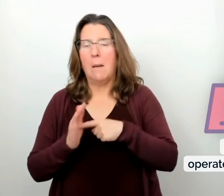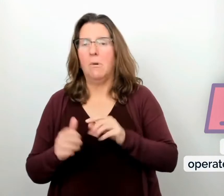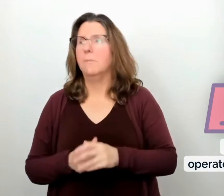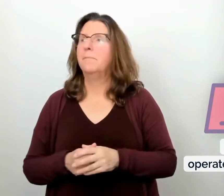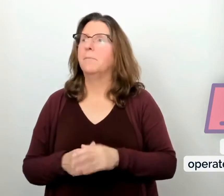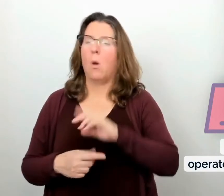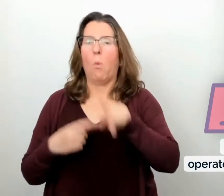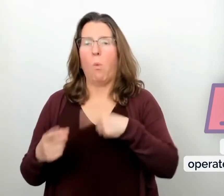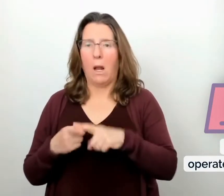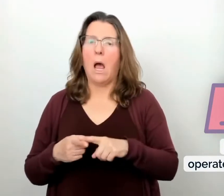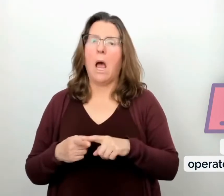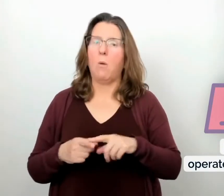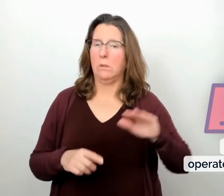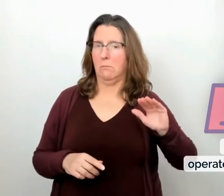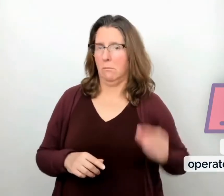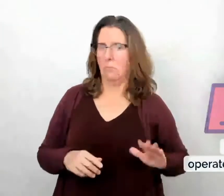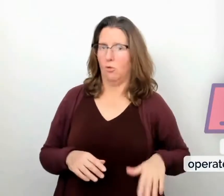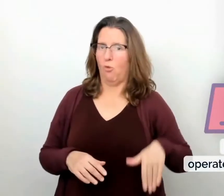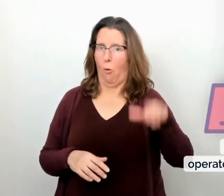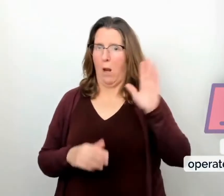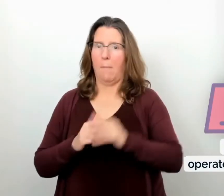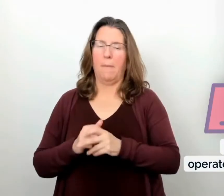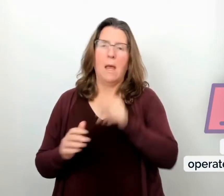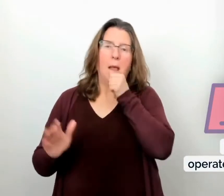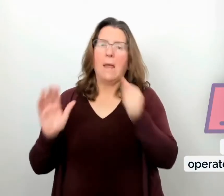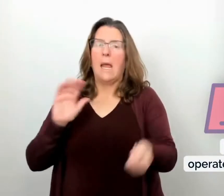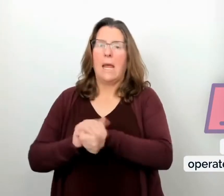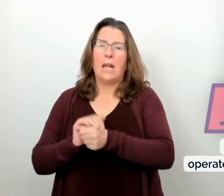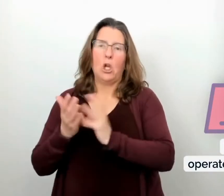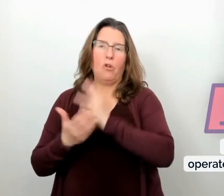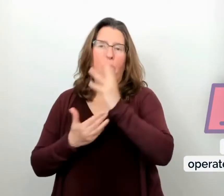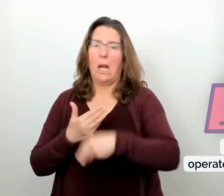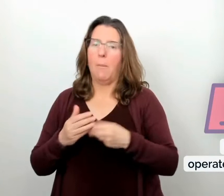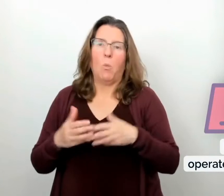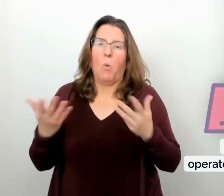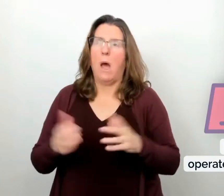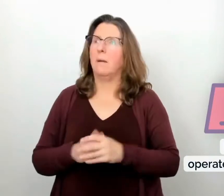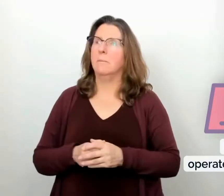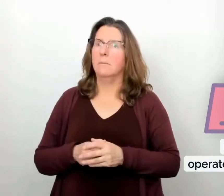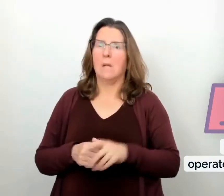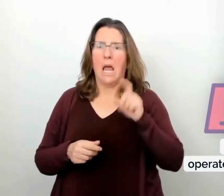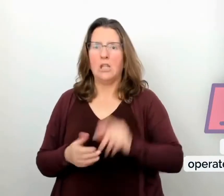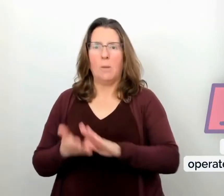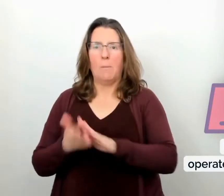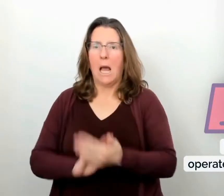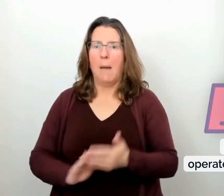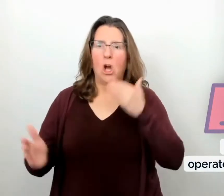As an example, when I was growing up, the hidden curriculum around me was to become a